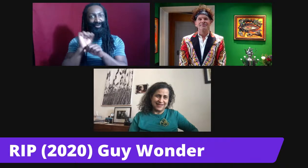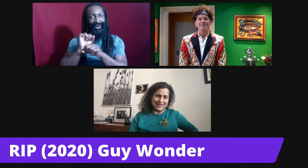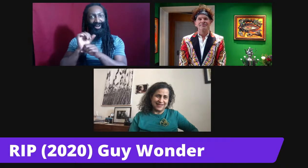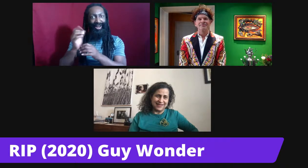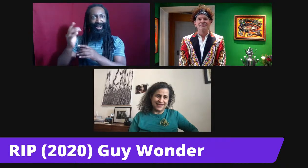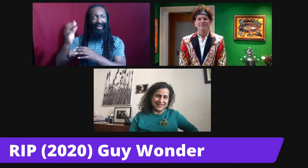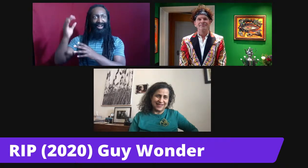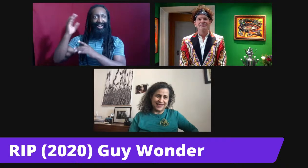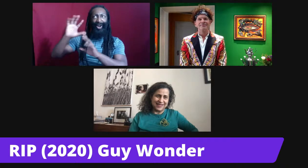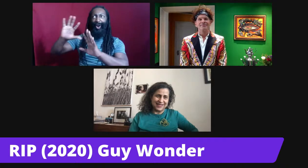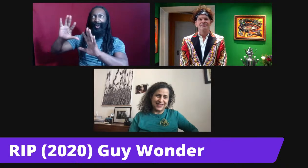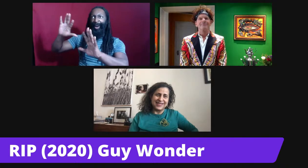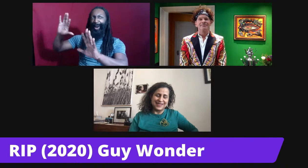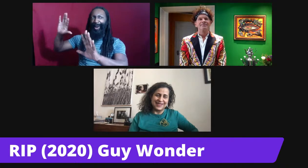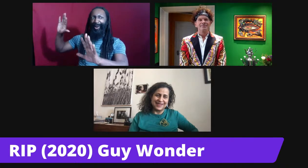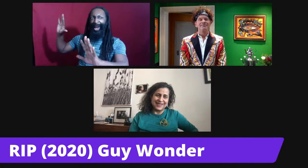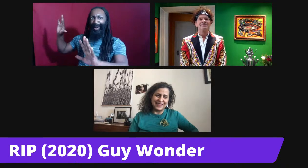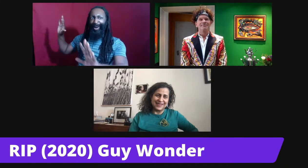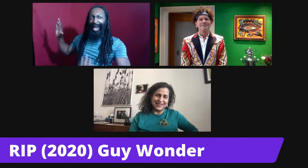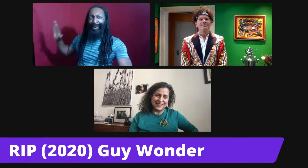And I saw his work